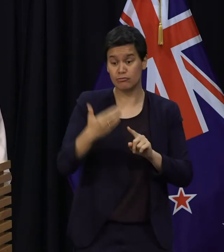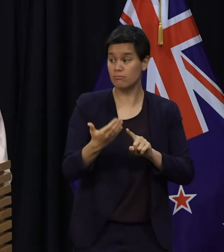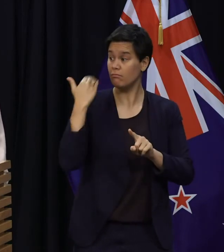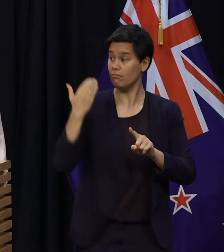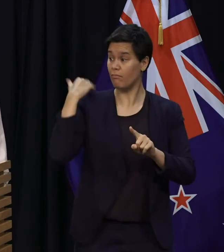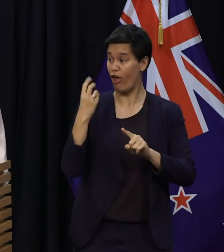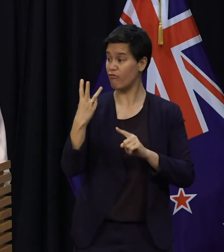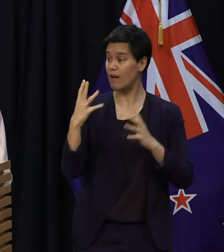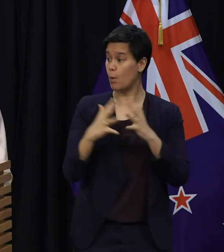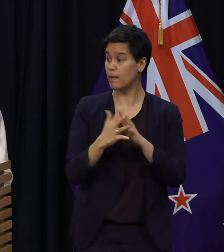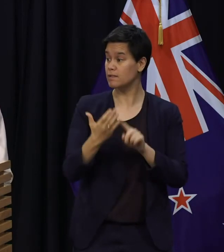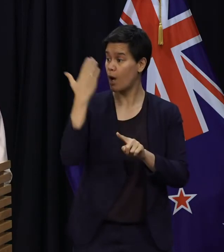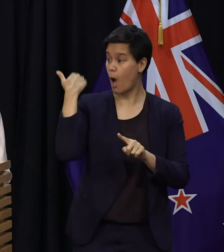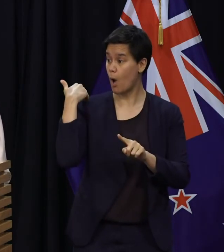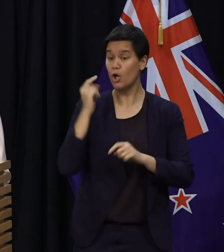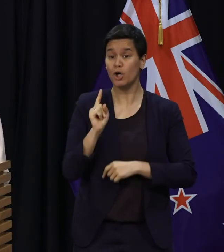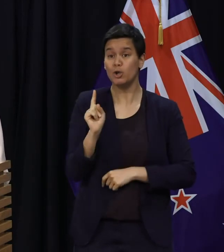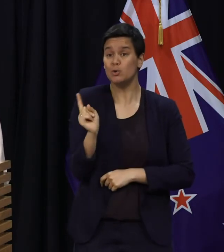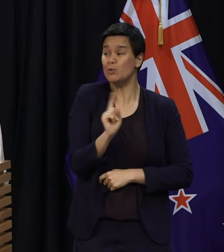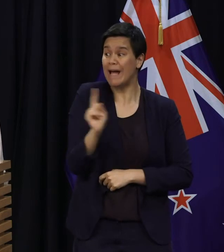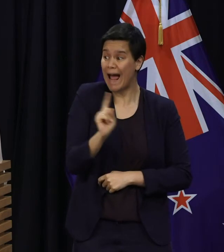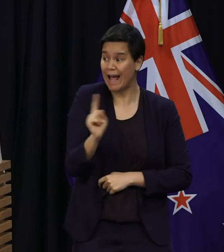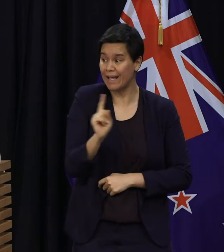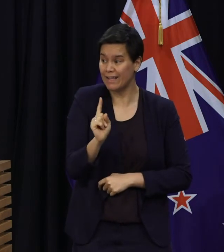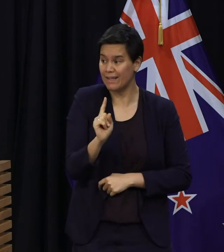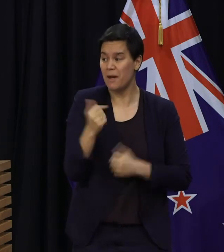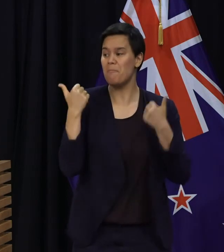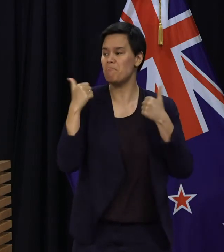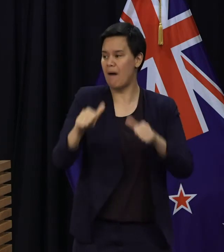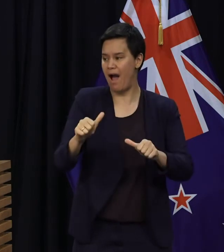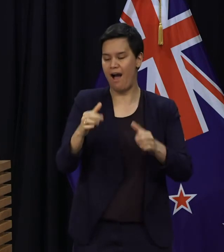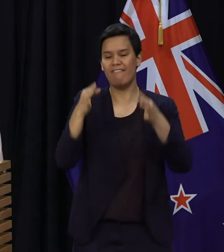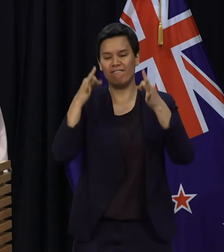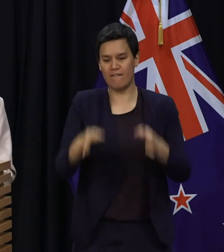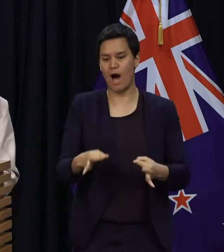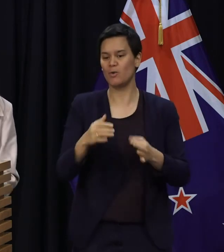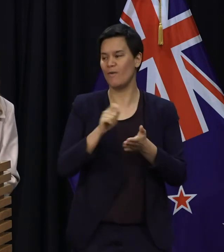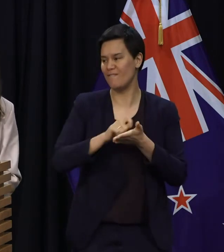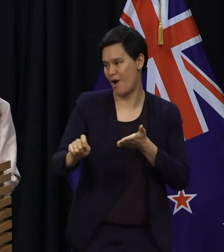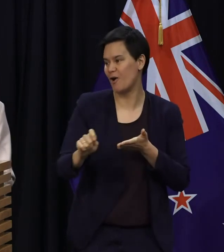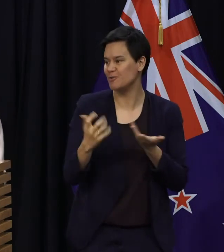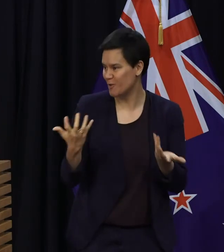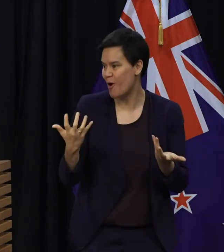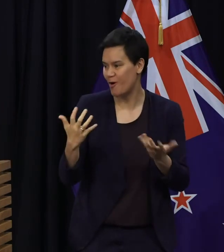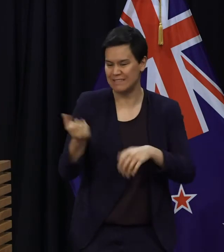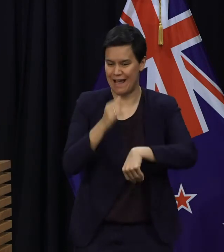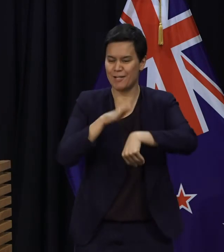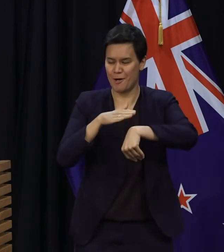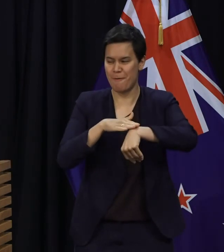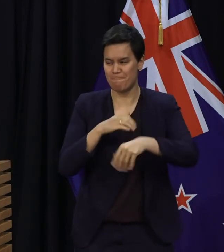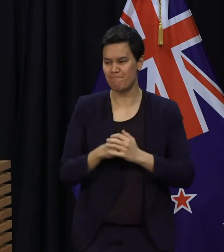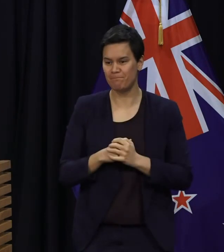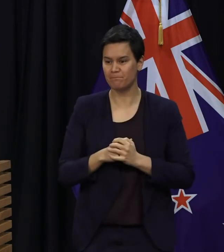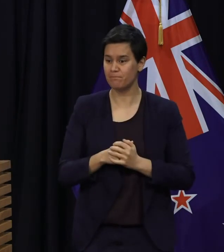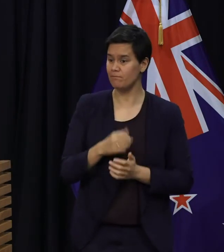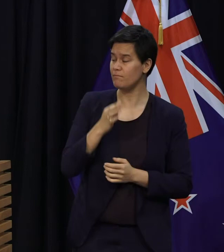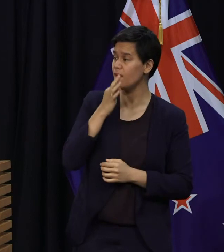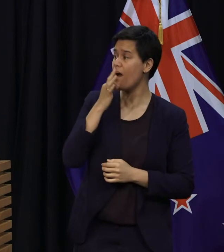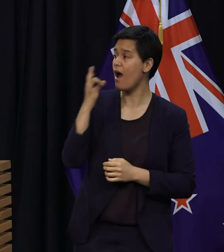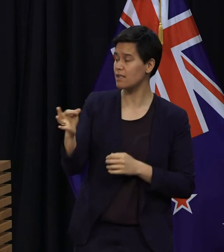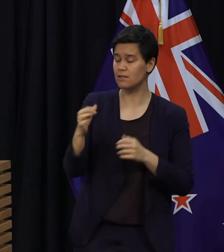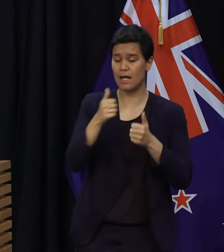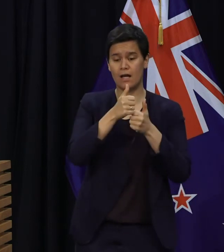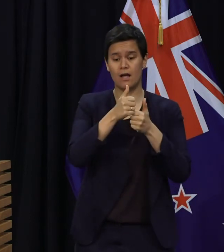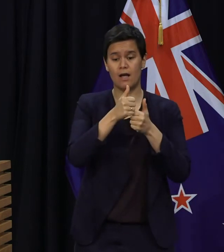to it taking a bit of time to work through those final outcomes. Jerry Brownlee isn't seeking to stay on as deputy leader